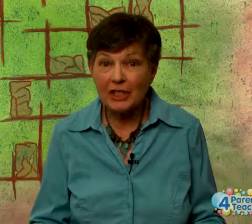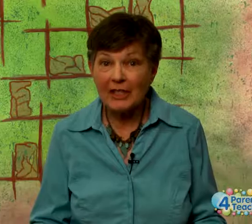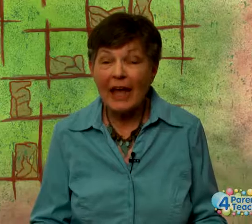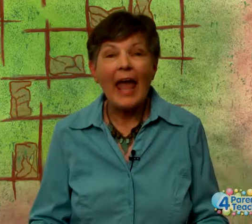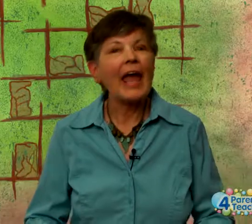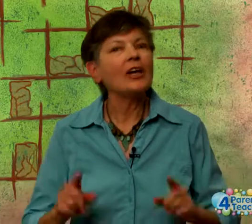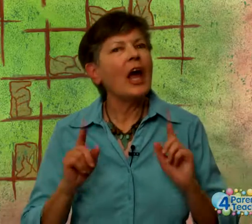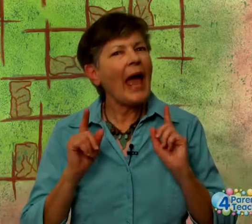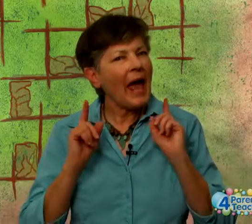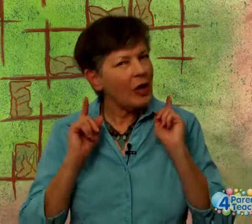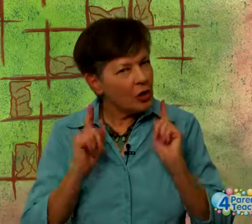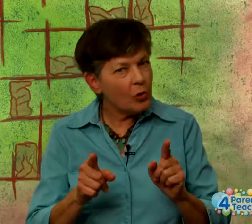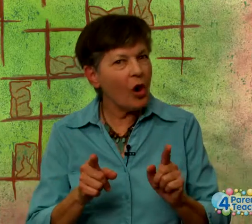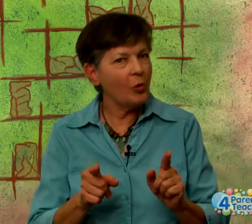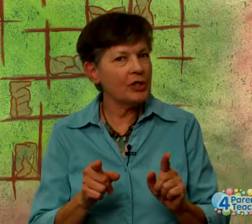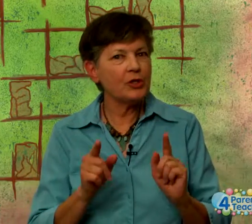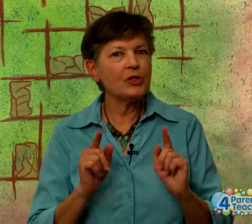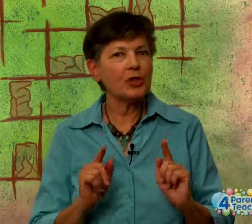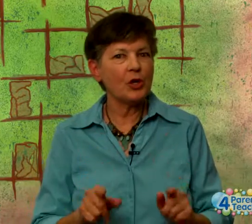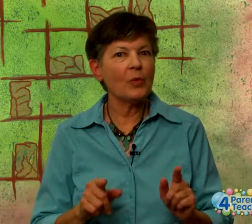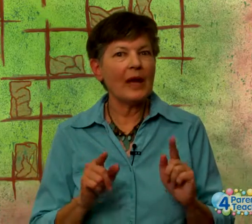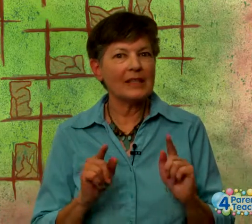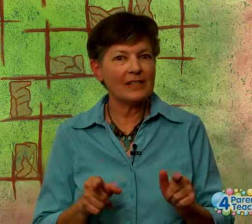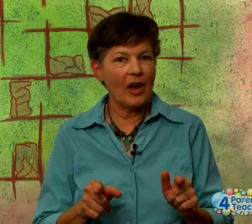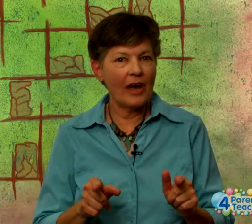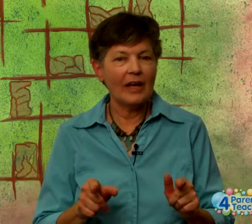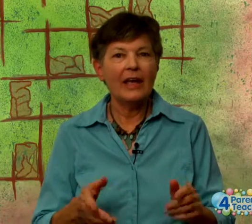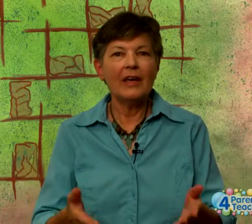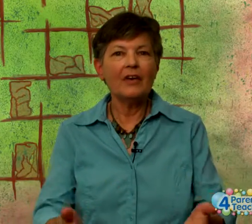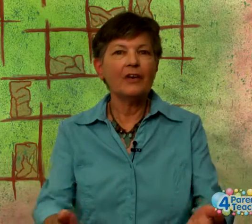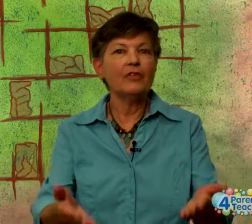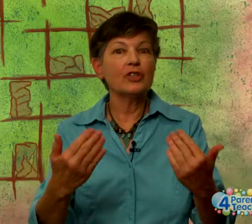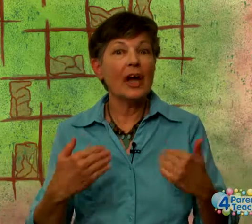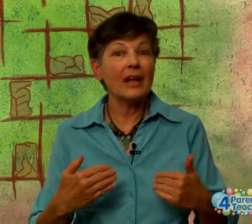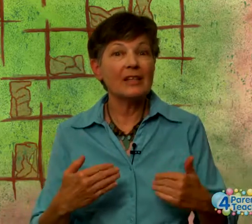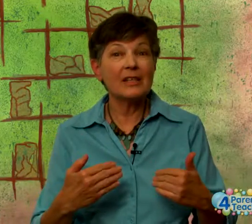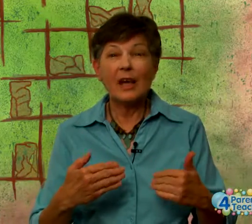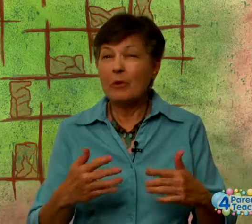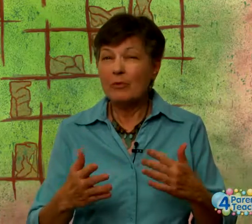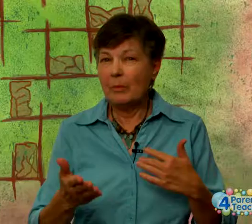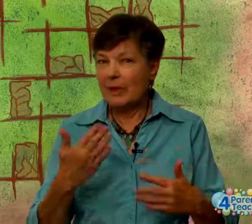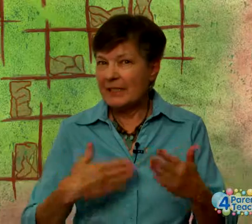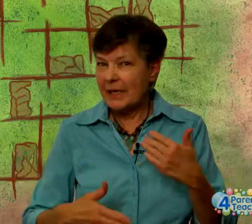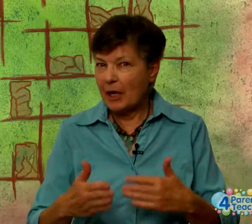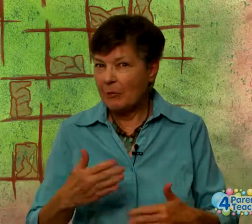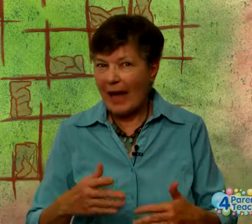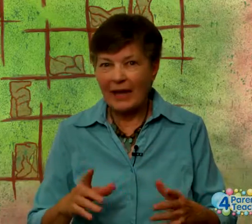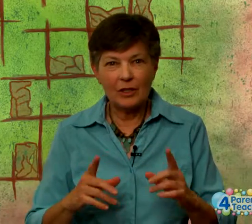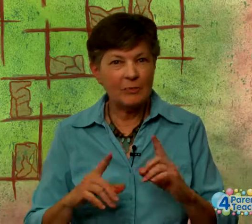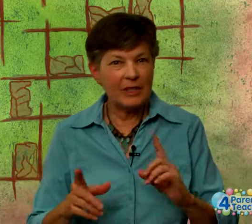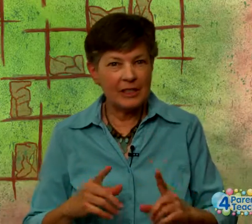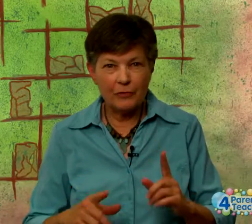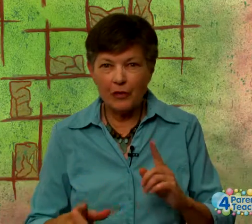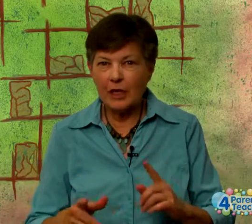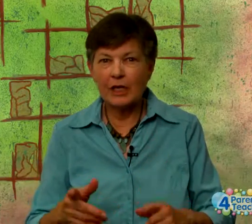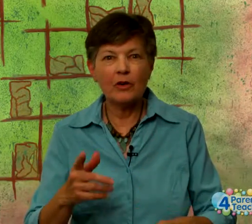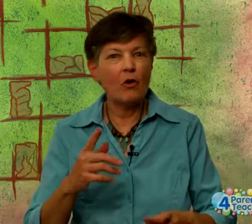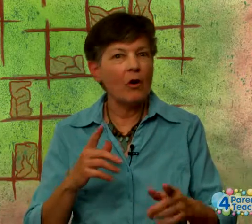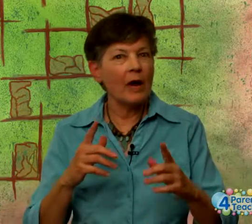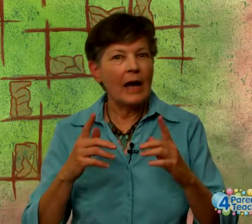attention and you always use the correct sign. Even if your child is maybe signing back a little bit different or